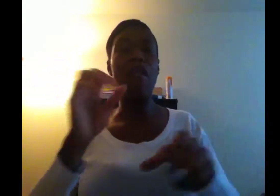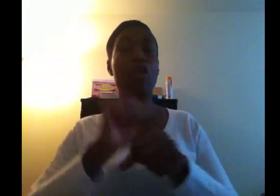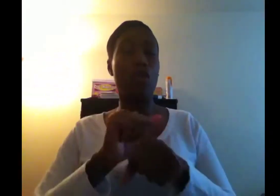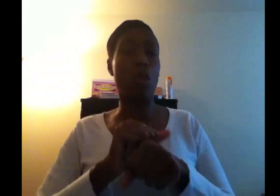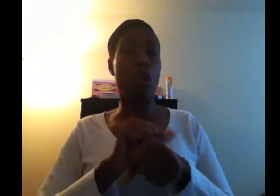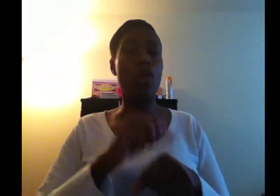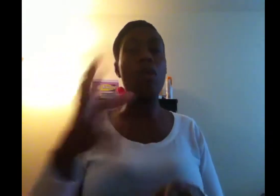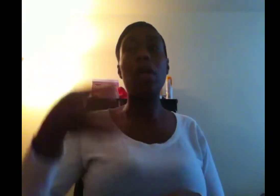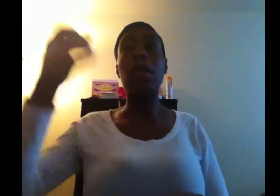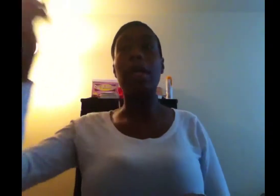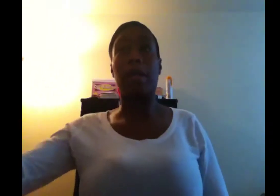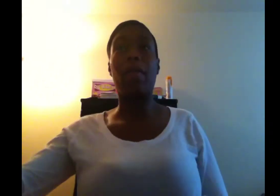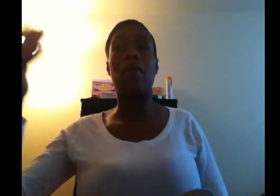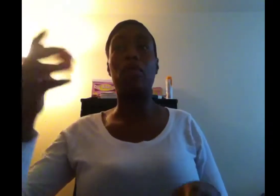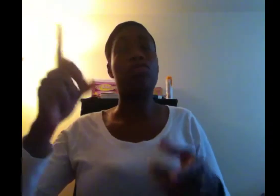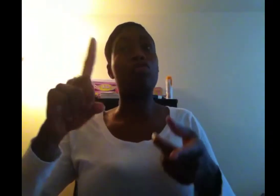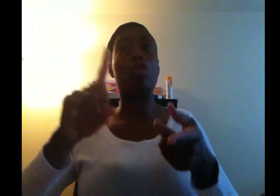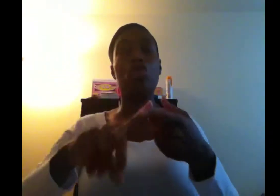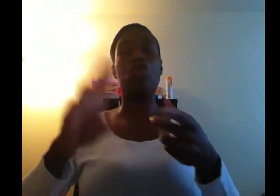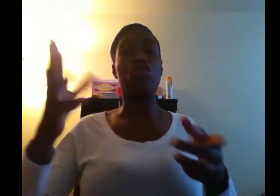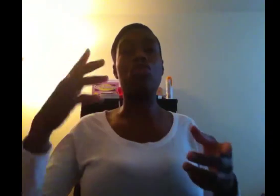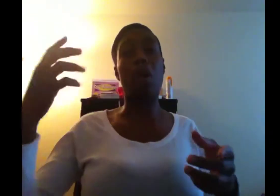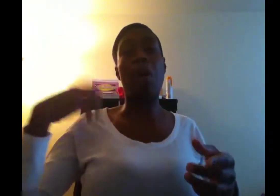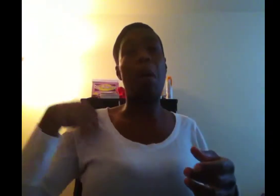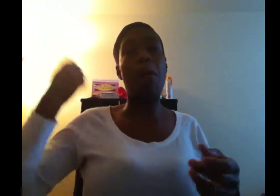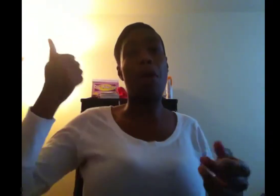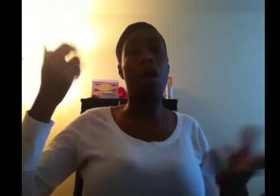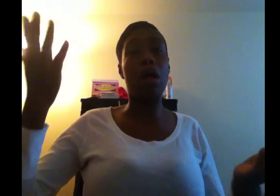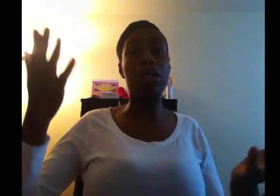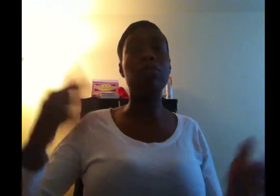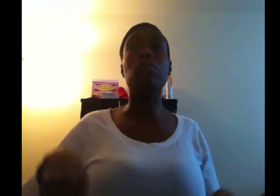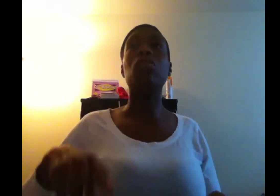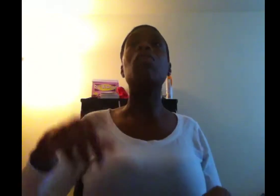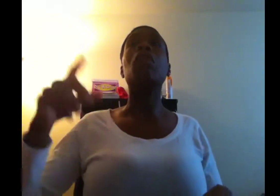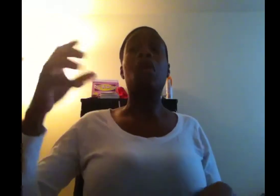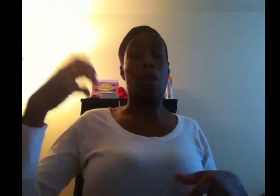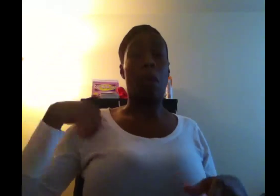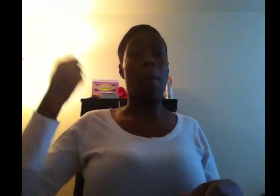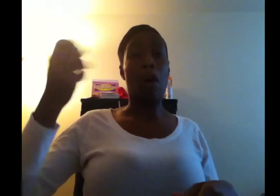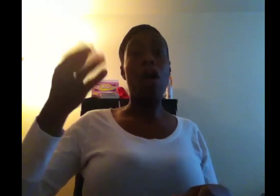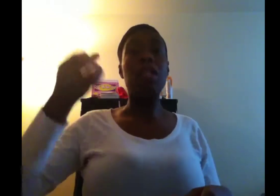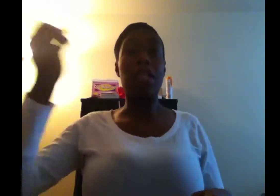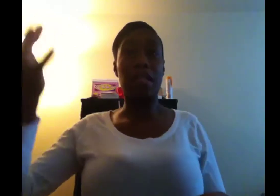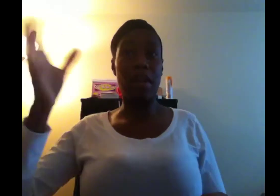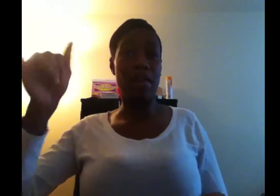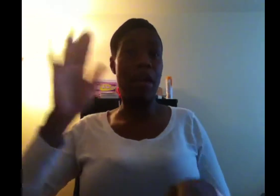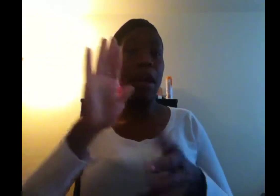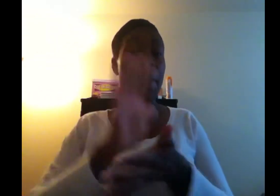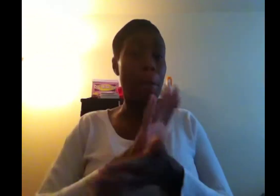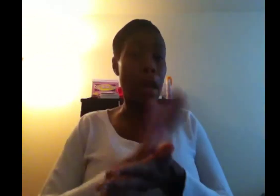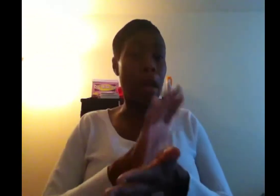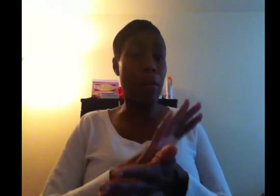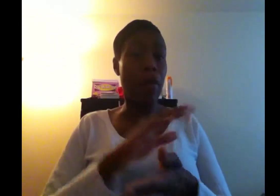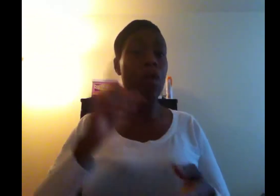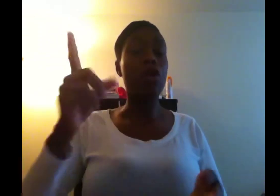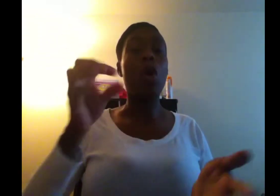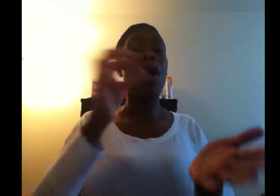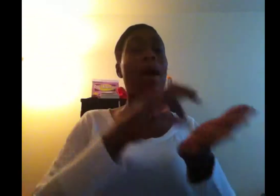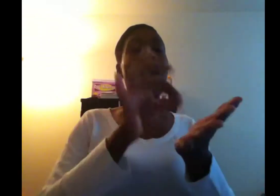the time card gets submitted into the accounting department. Now, what the accounting department does at this point is they take the card and then they pull